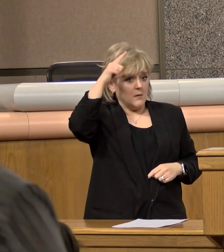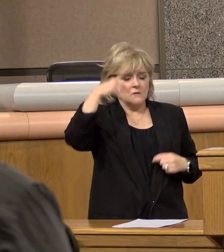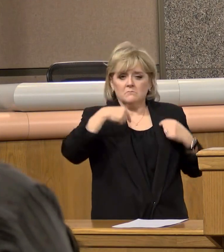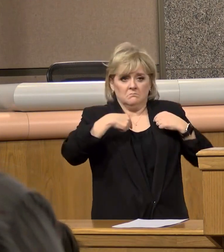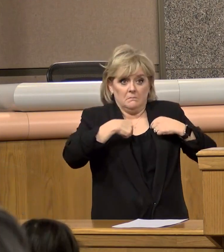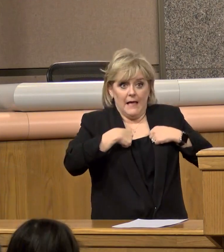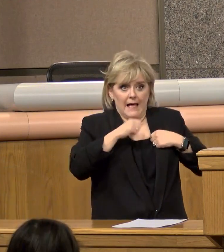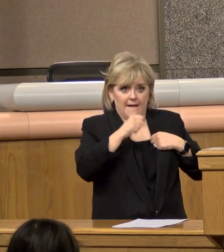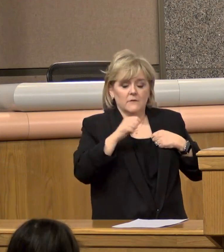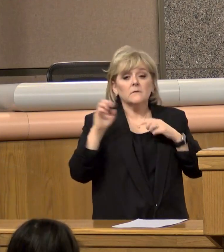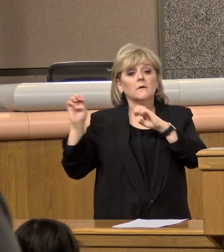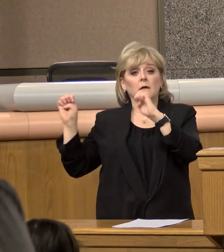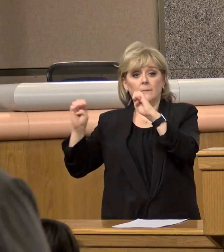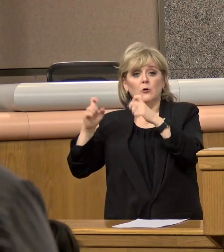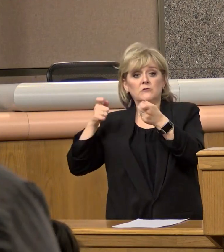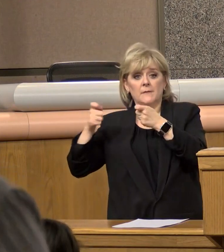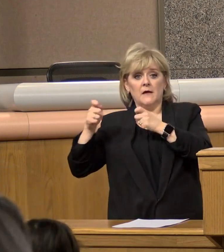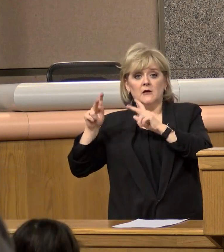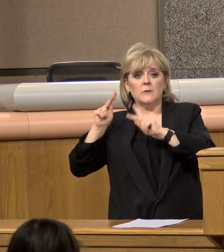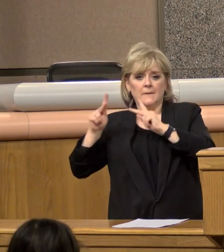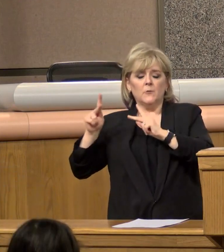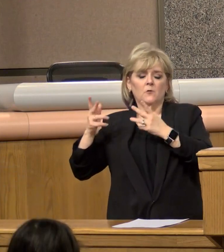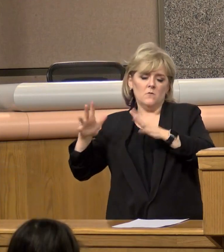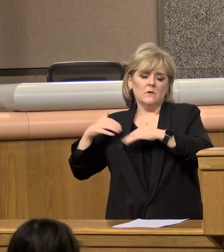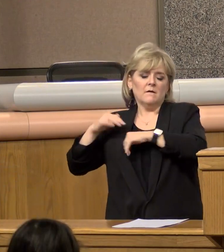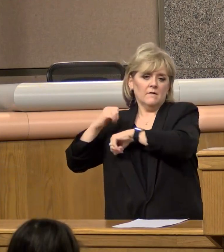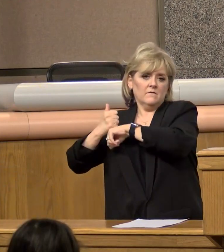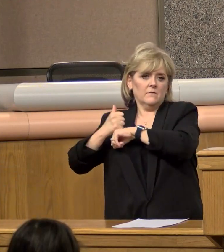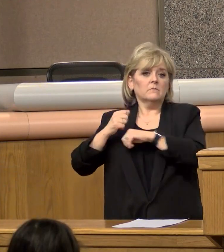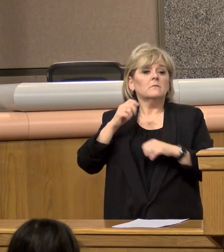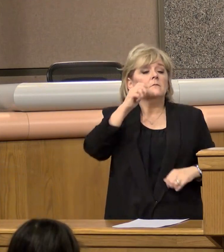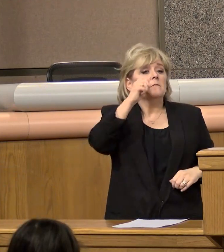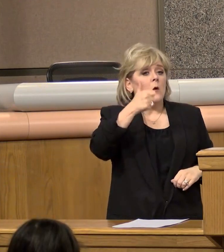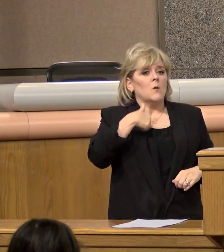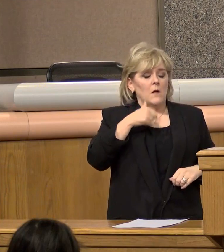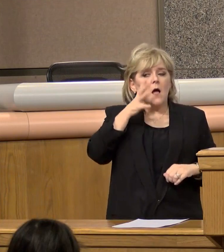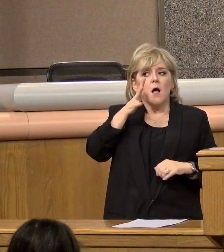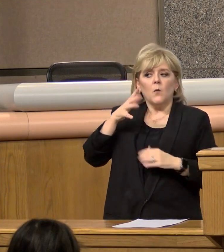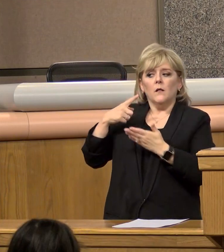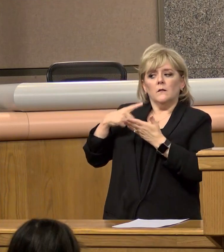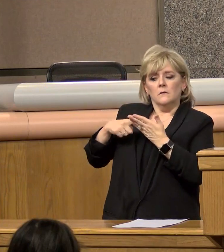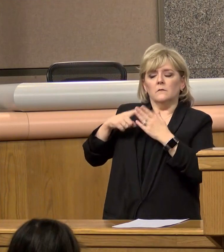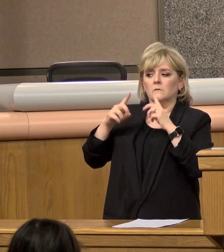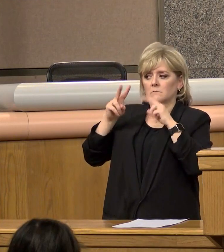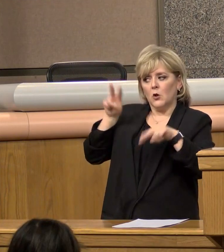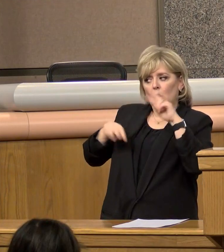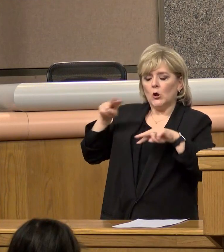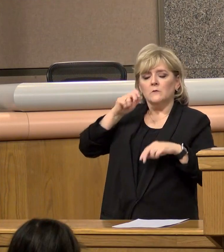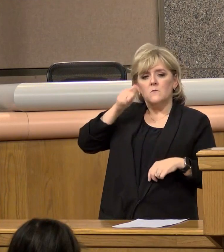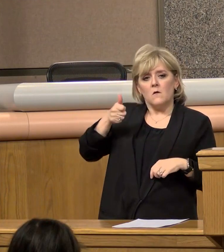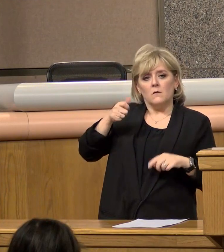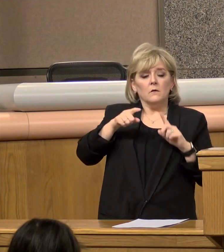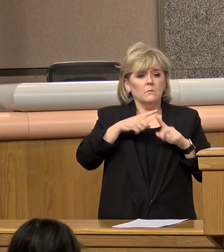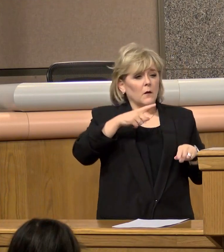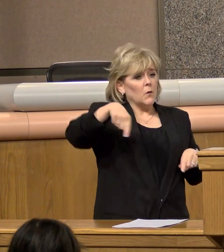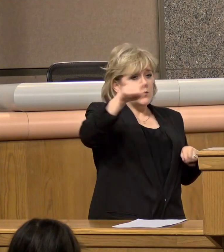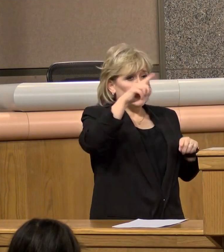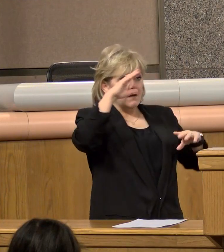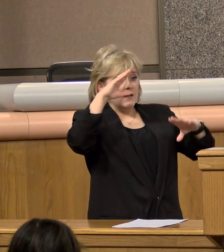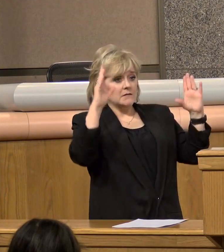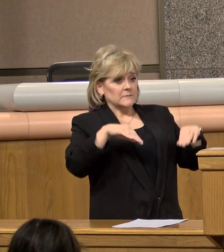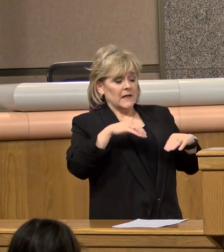people have those things in place. We'll, I'll look at those tomorrow and, but I don't think you should expect a